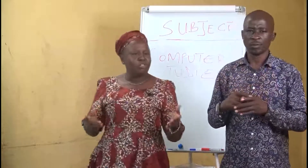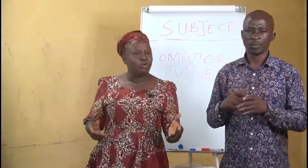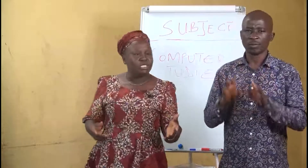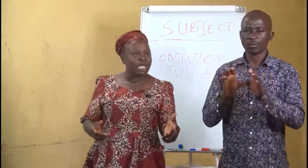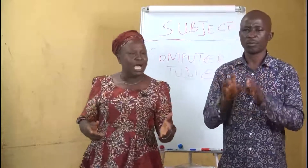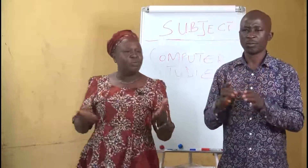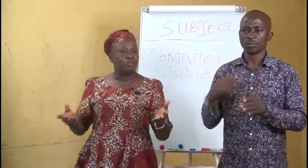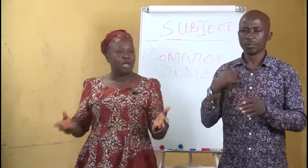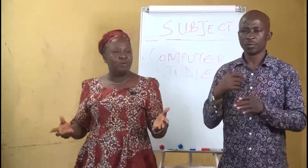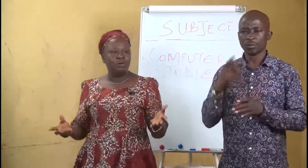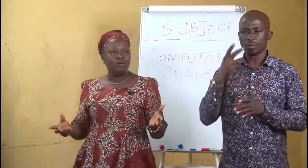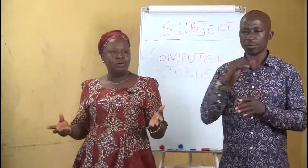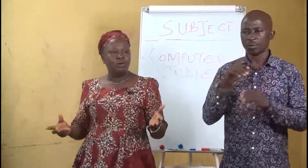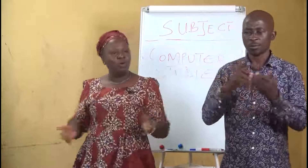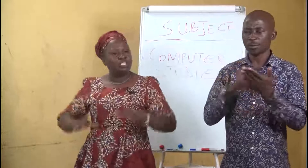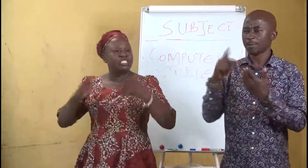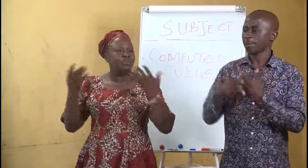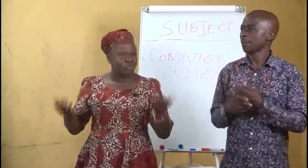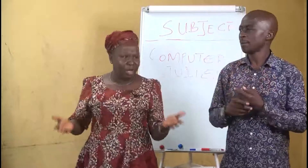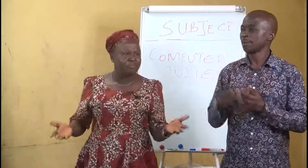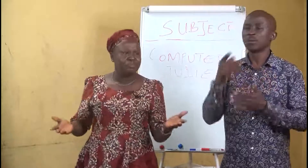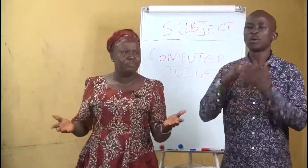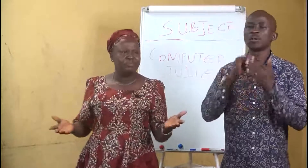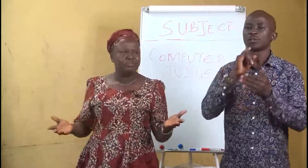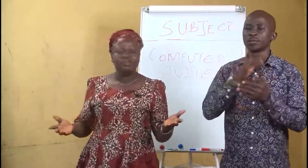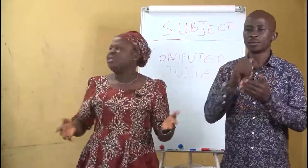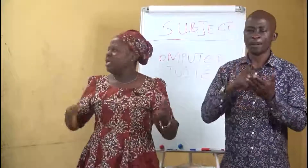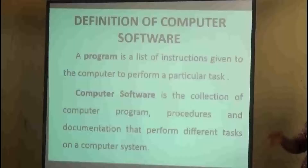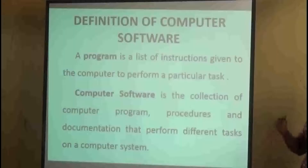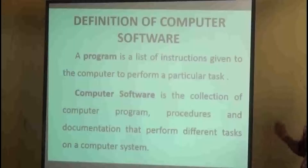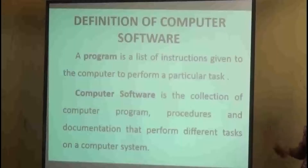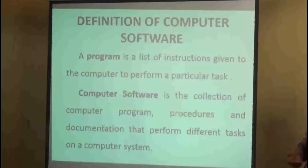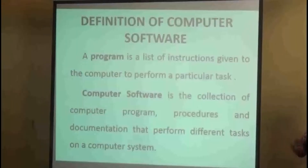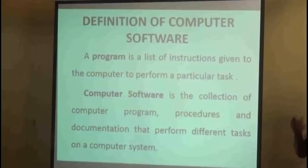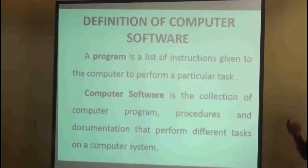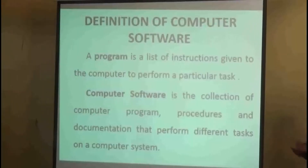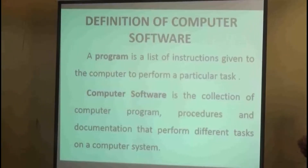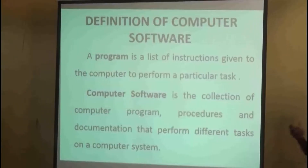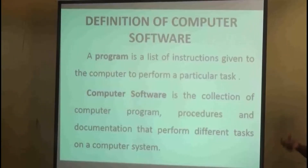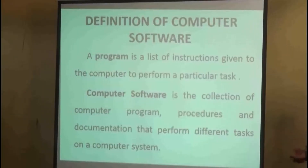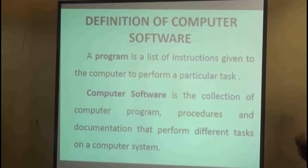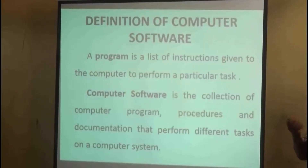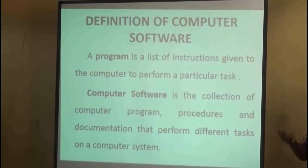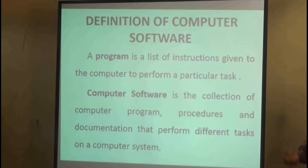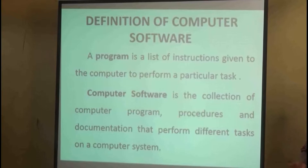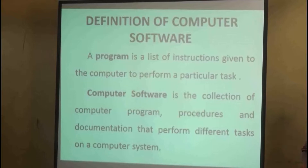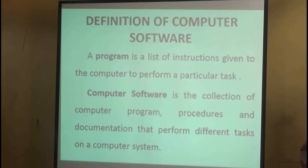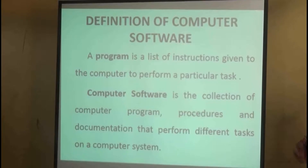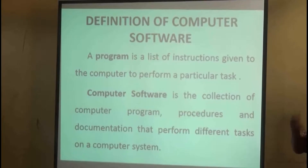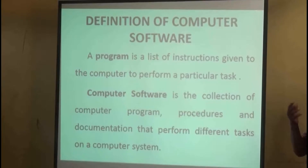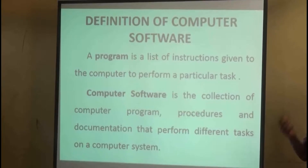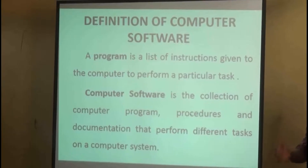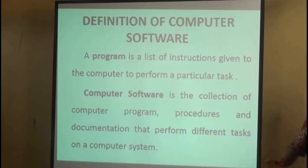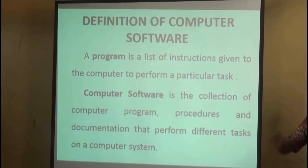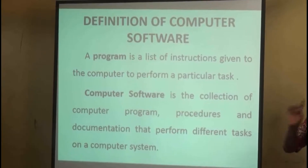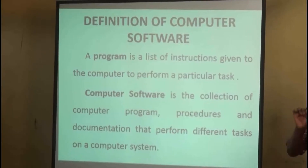we are going to consider a program. What is a program? A program is the list of instructions given to the computer